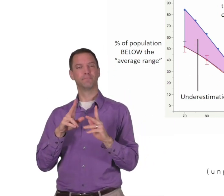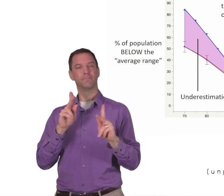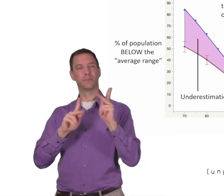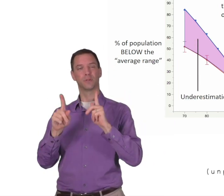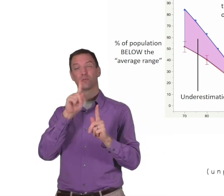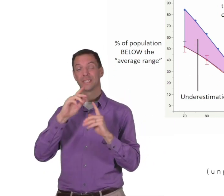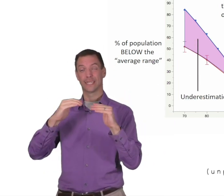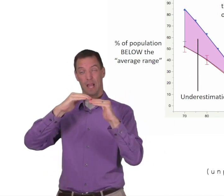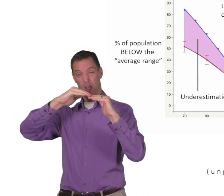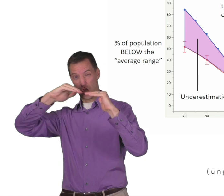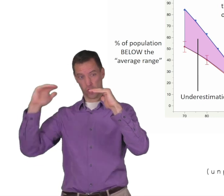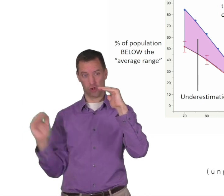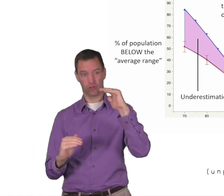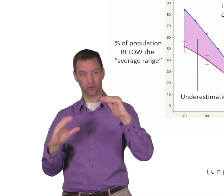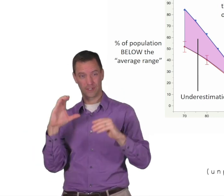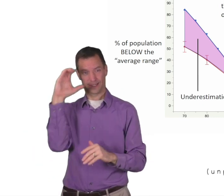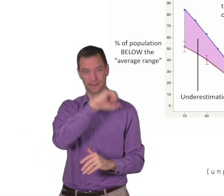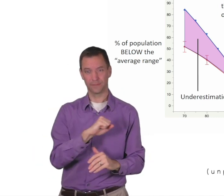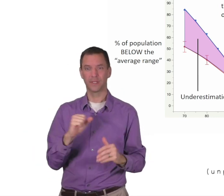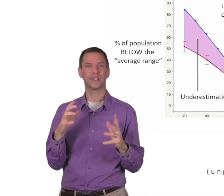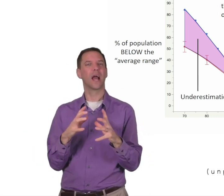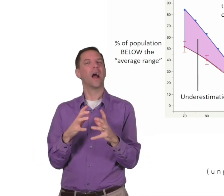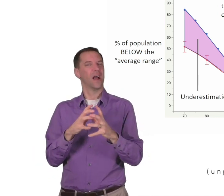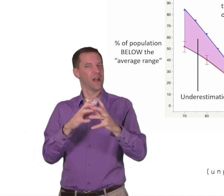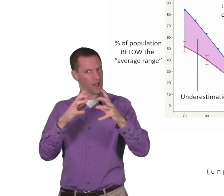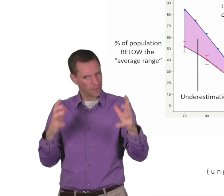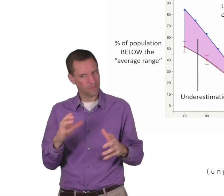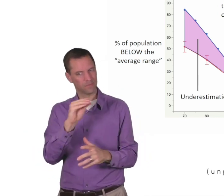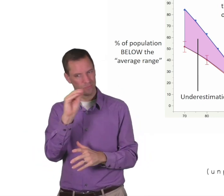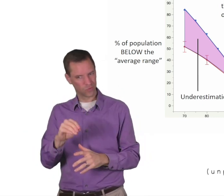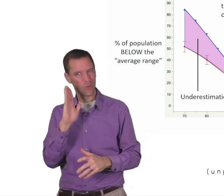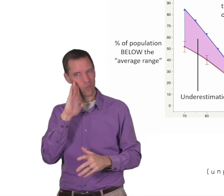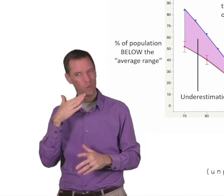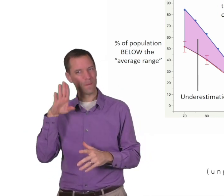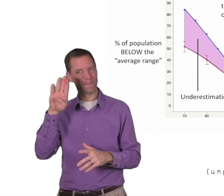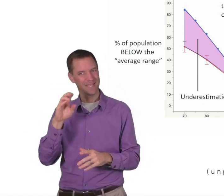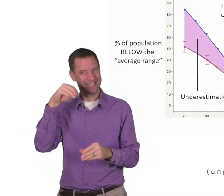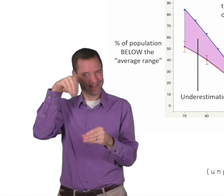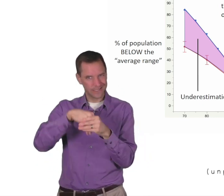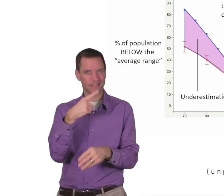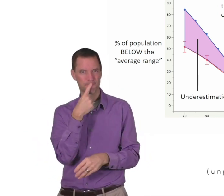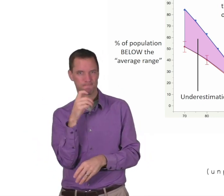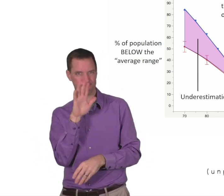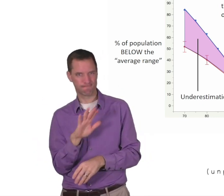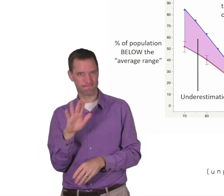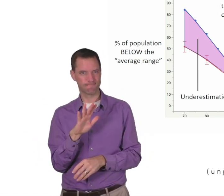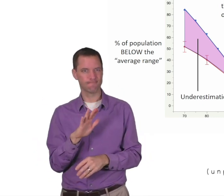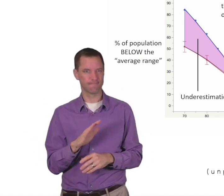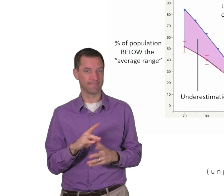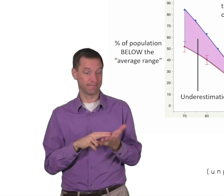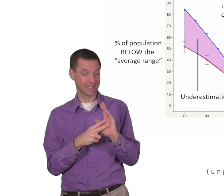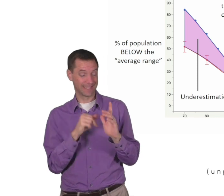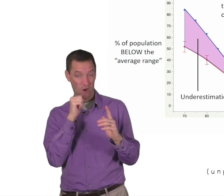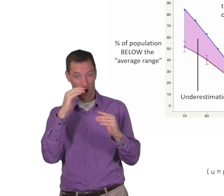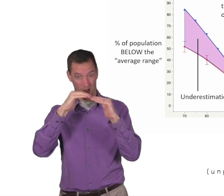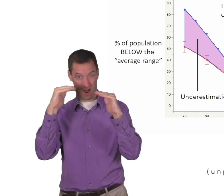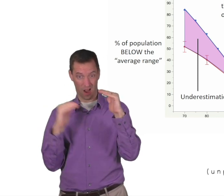This is people underestimating what proportion of the population is going to be in the